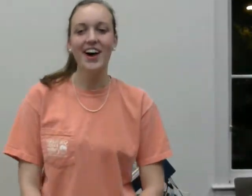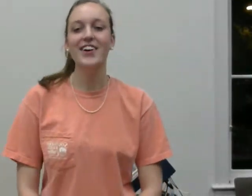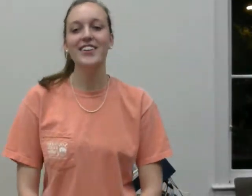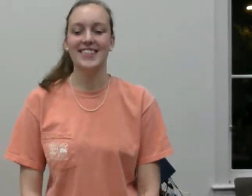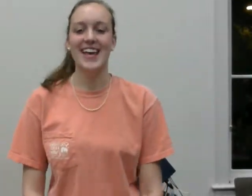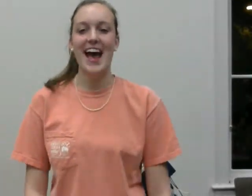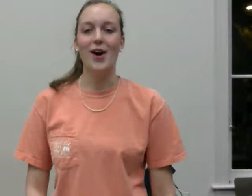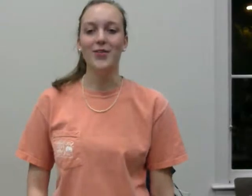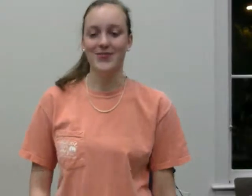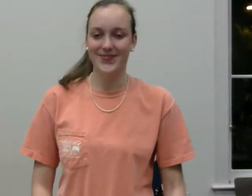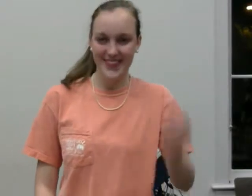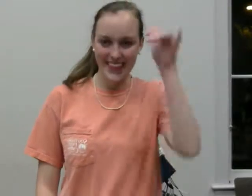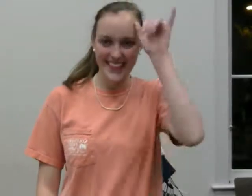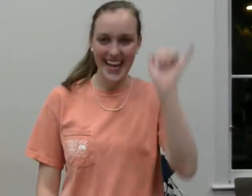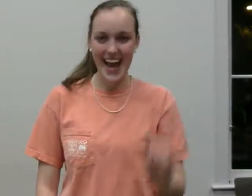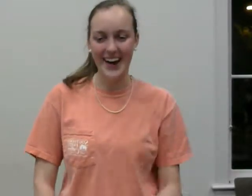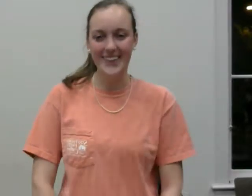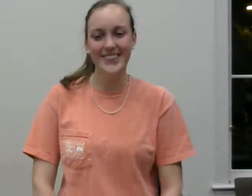Oh, it's cow.